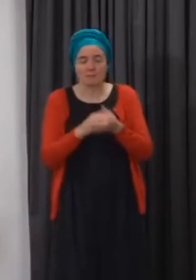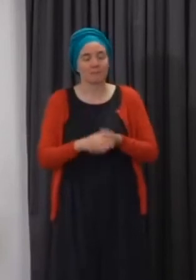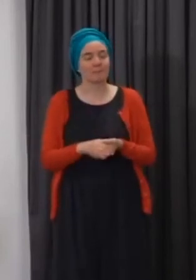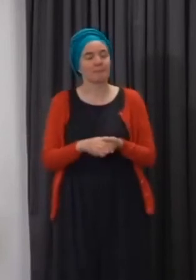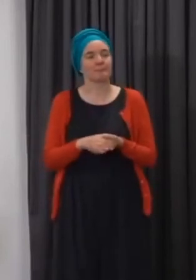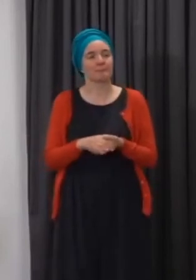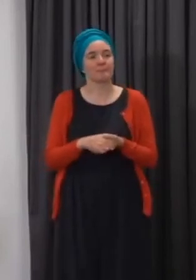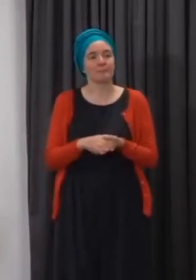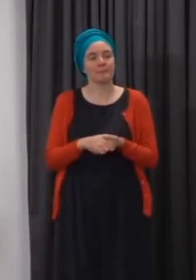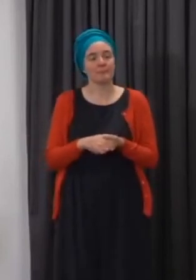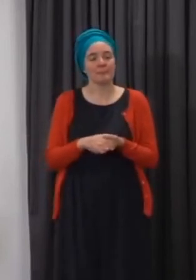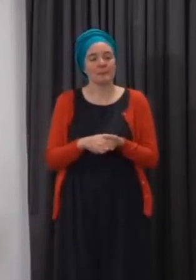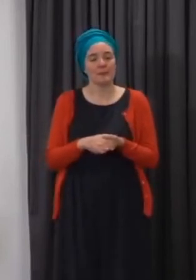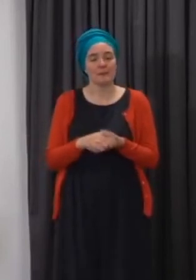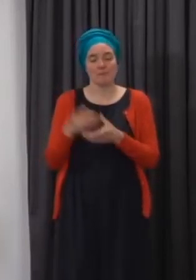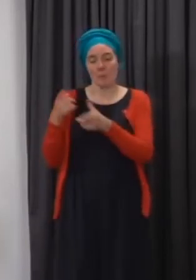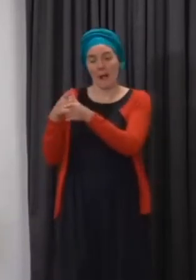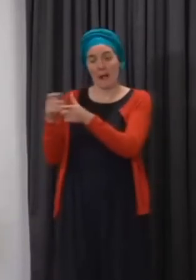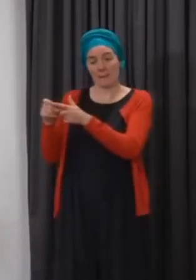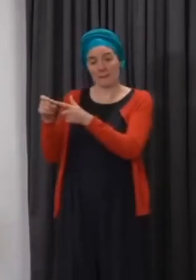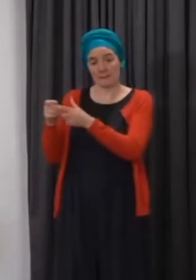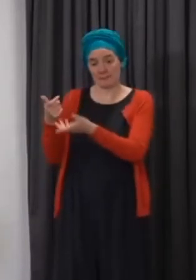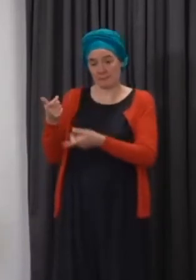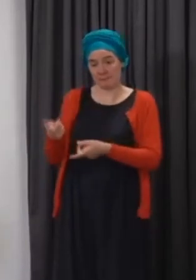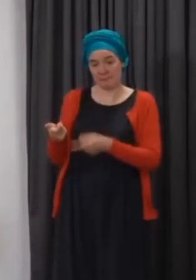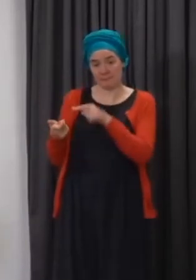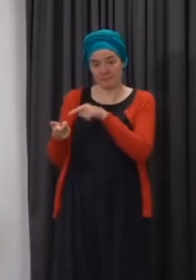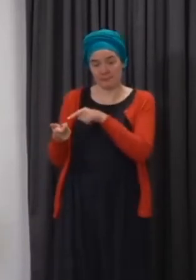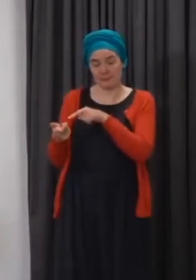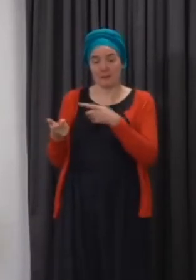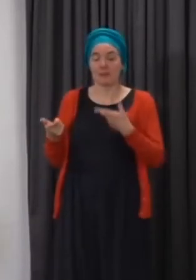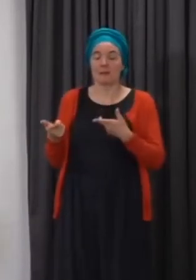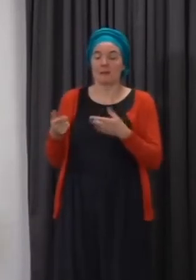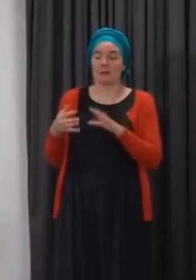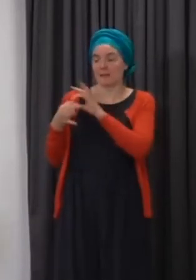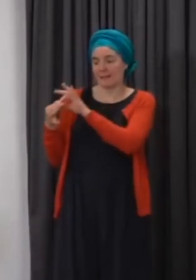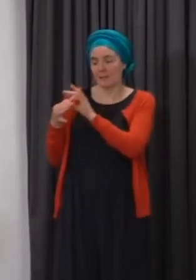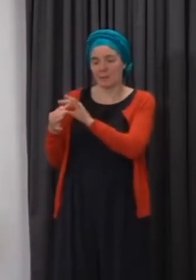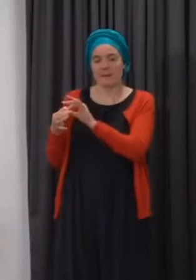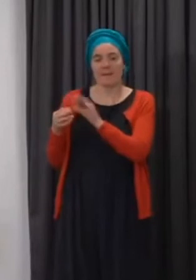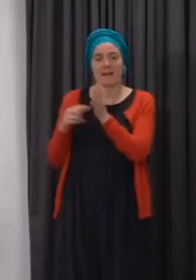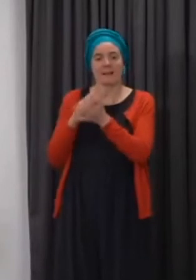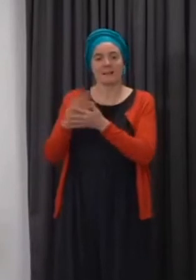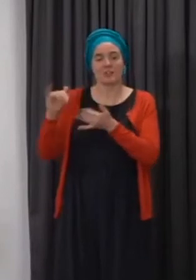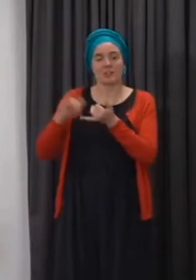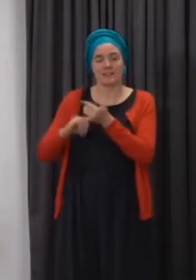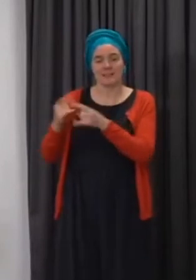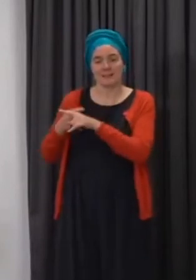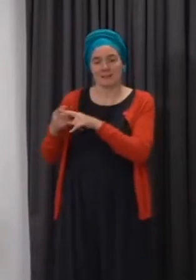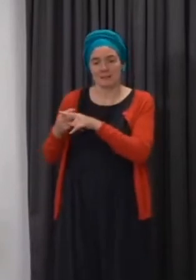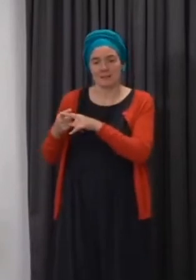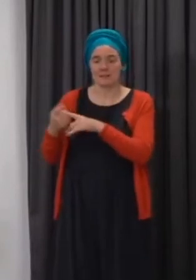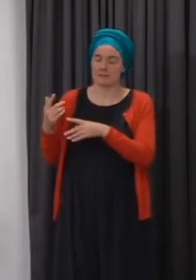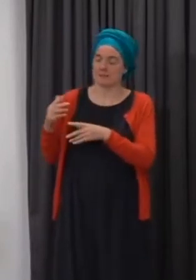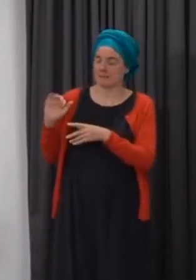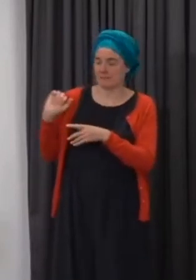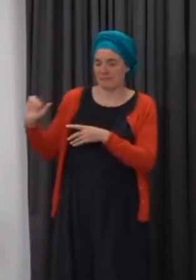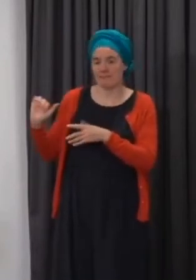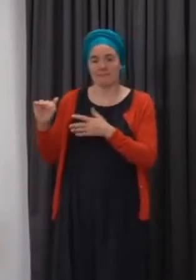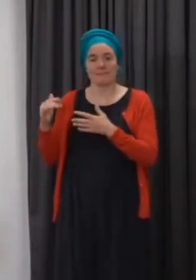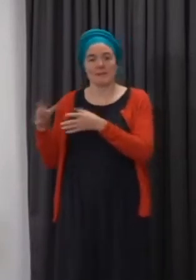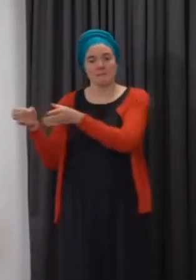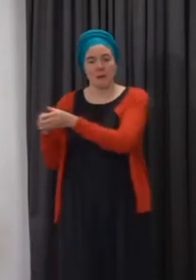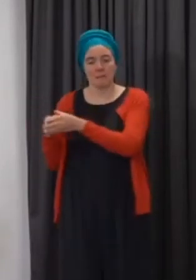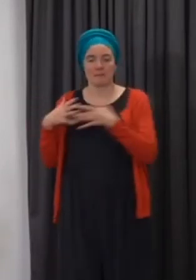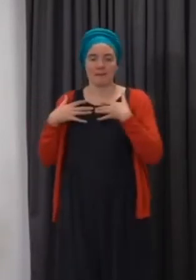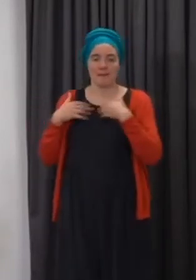are linking up with colleagues from NHS England in particular and with the Department of Health and Social Care, and we have